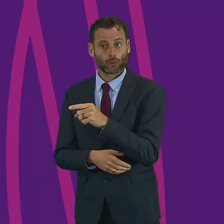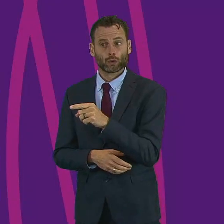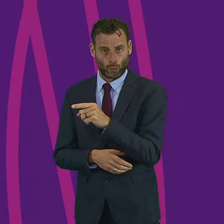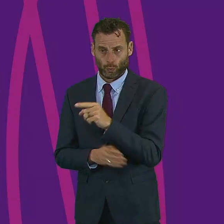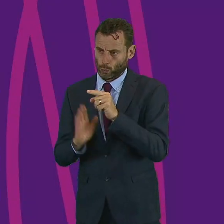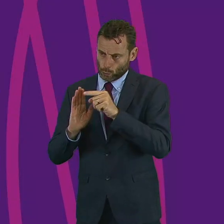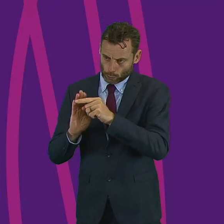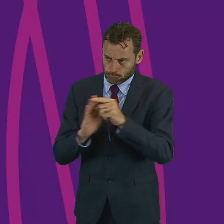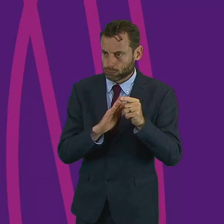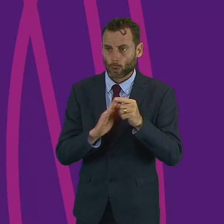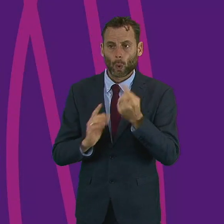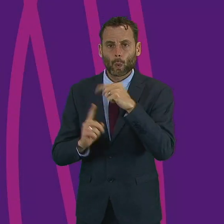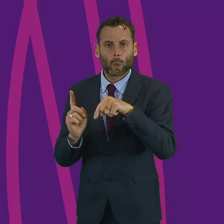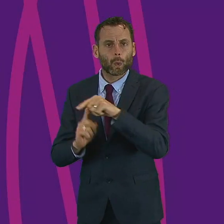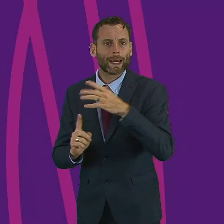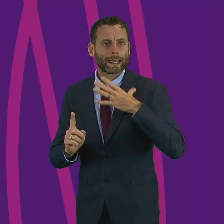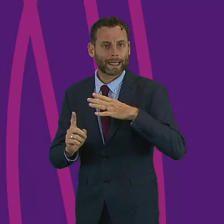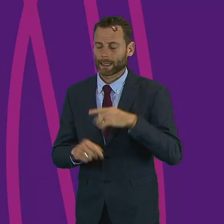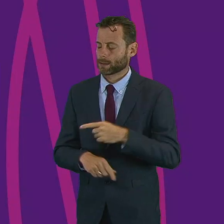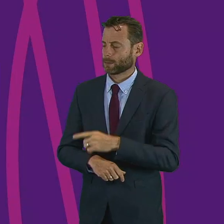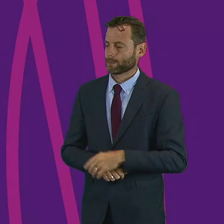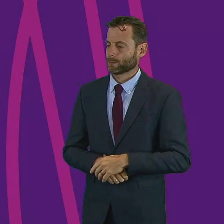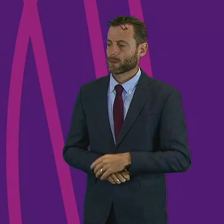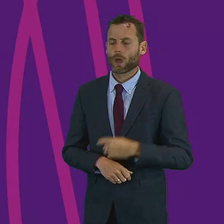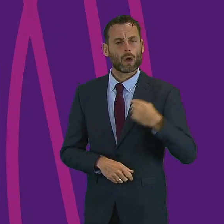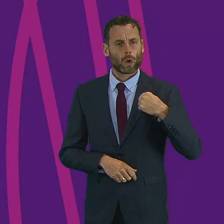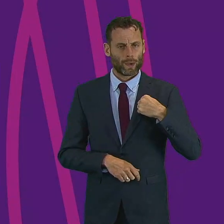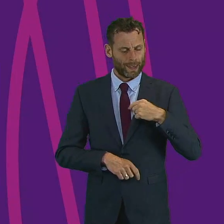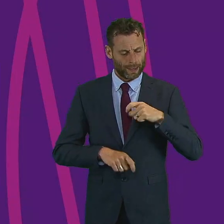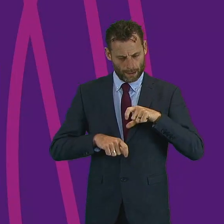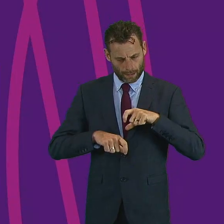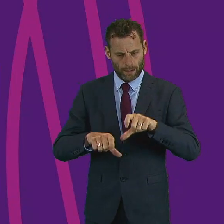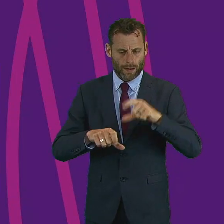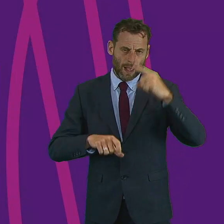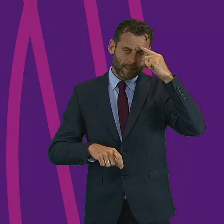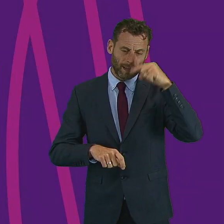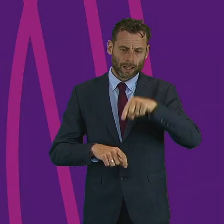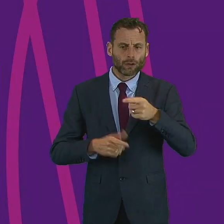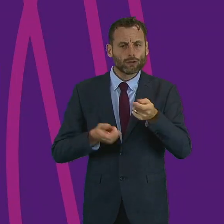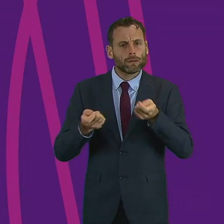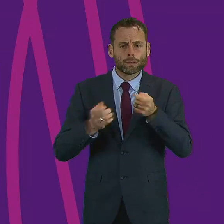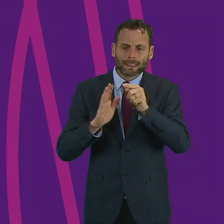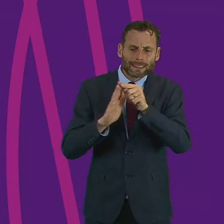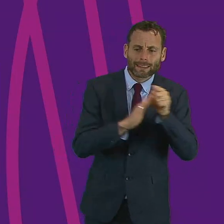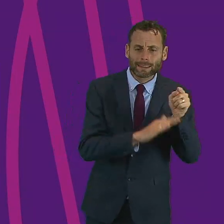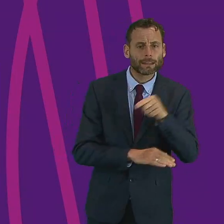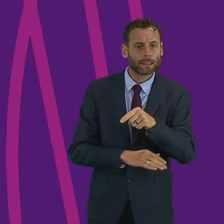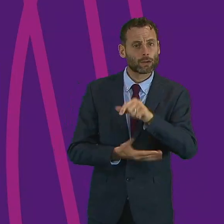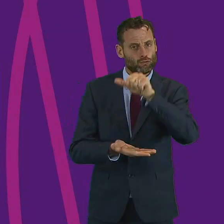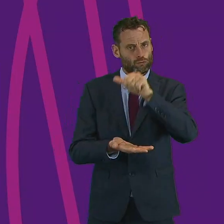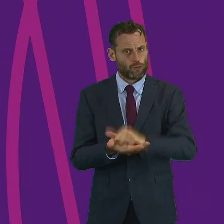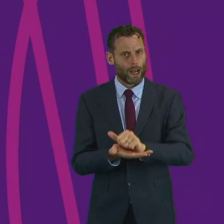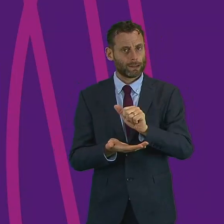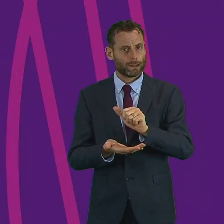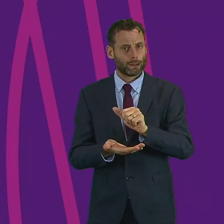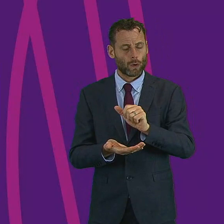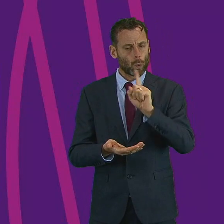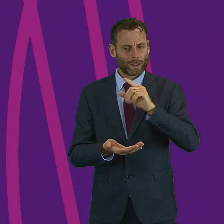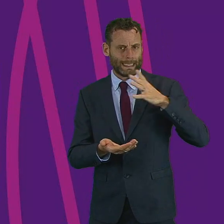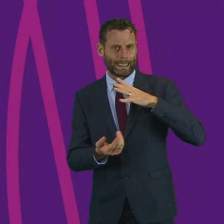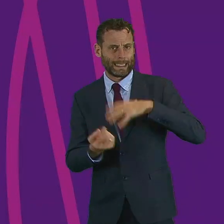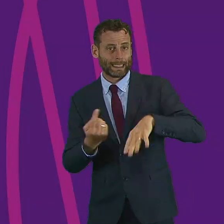that we'll pay for this chaos in the coming weeks. The First Minister said that access is not an issue and that the system is working well, but